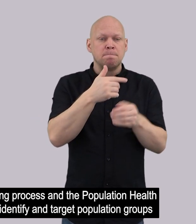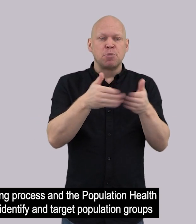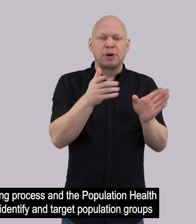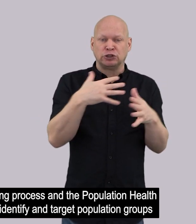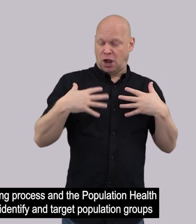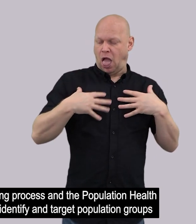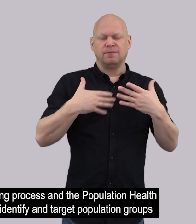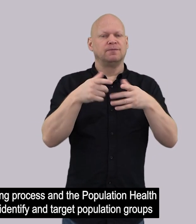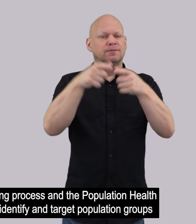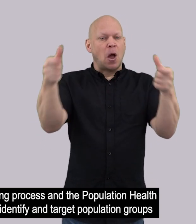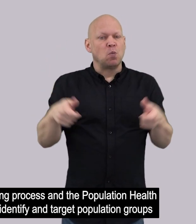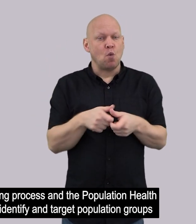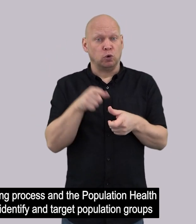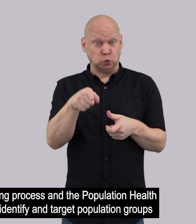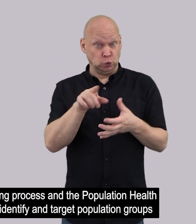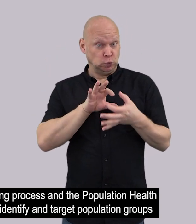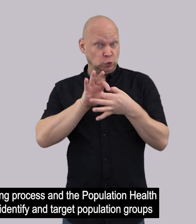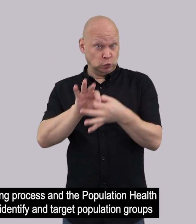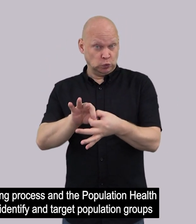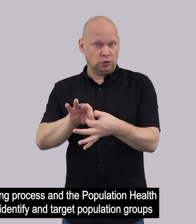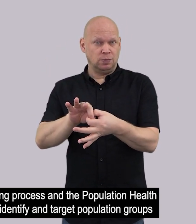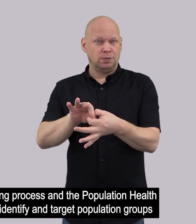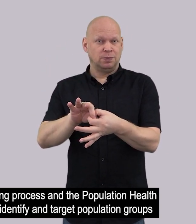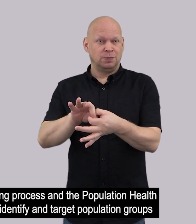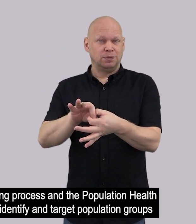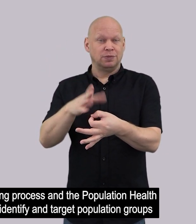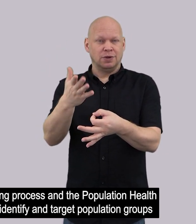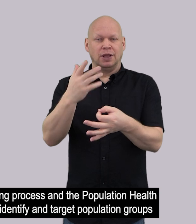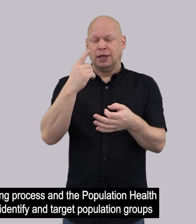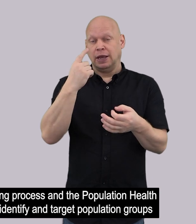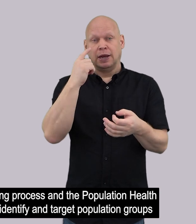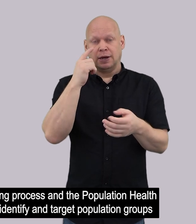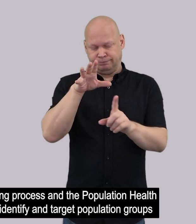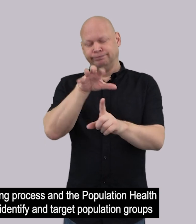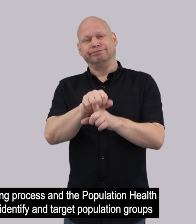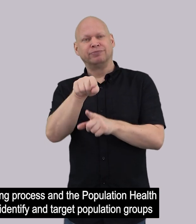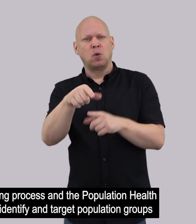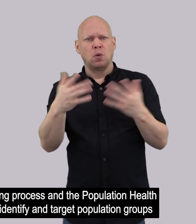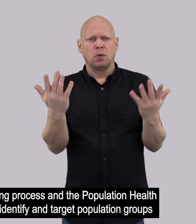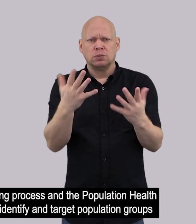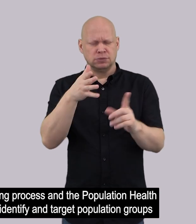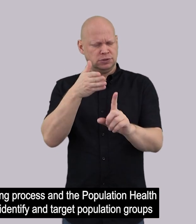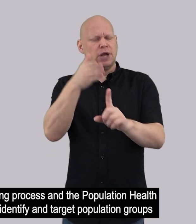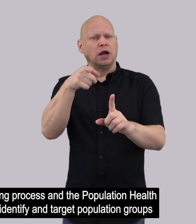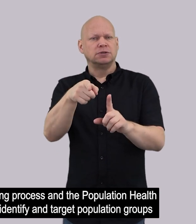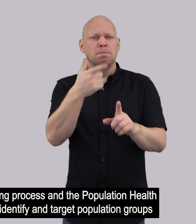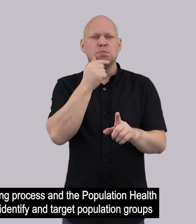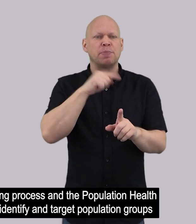Process and the Population Health Framework to identify and target population groups who may require more specific targeted action.